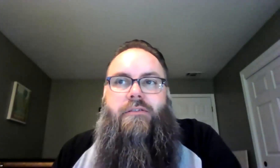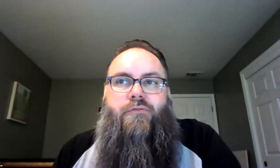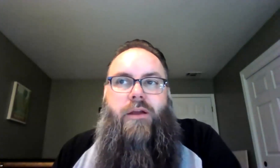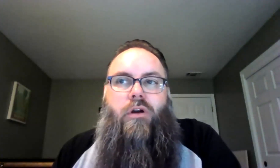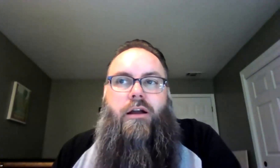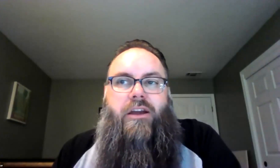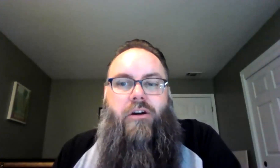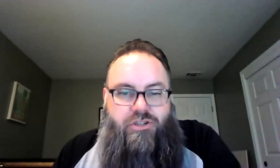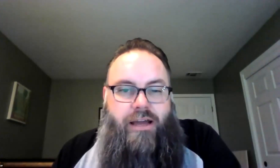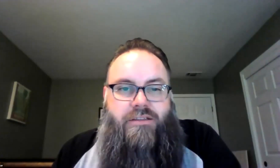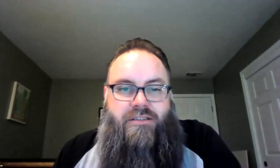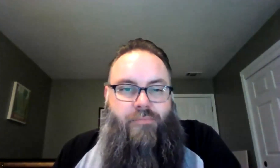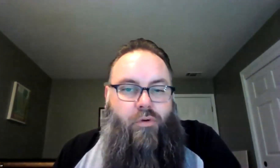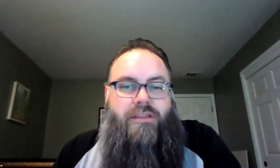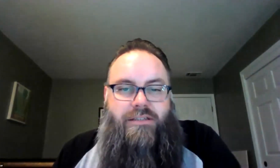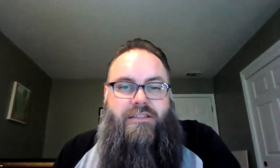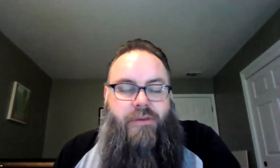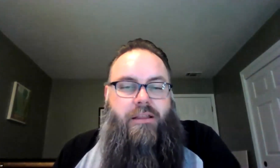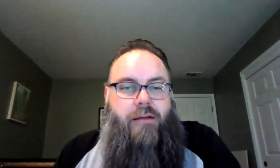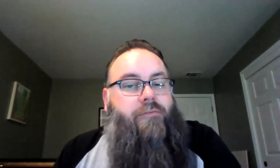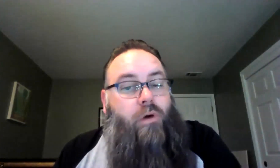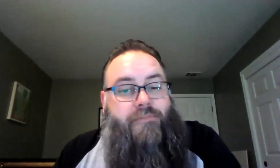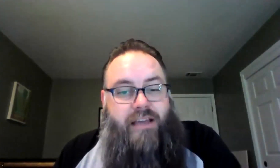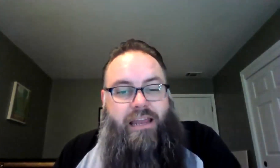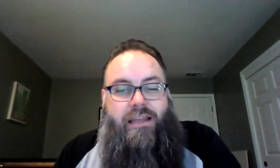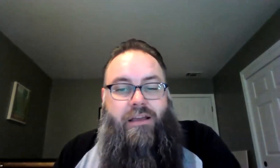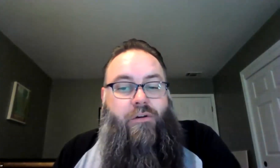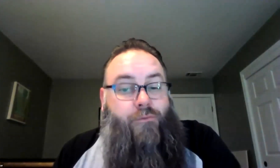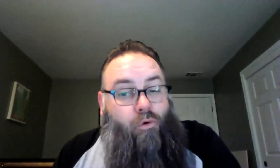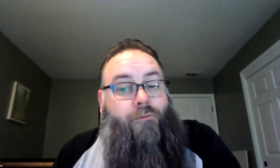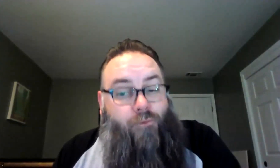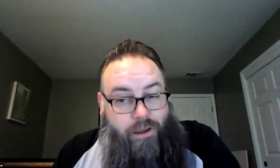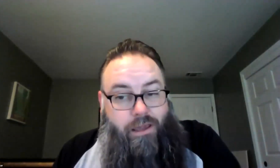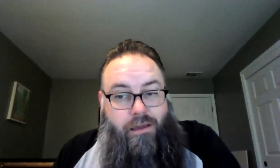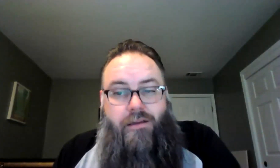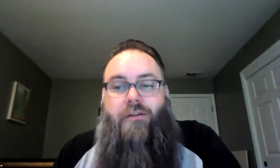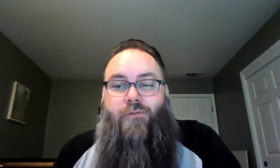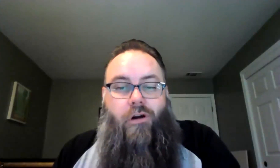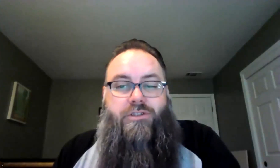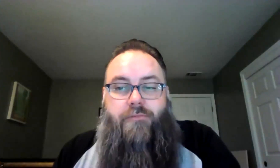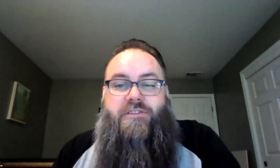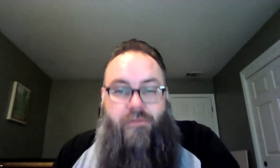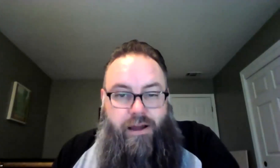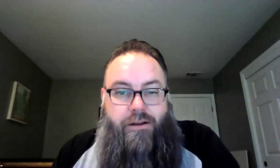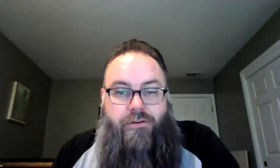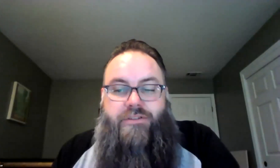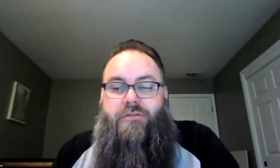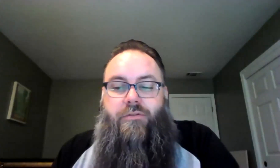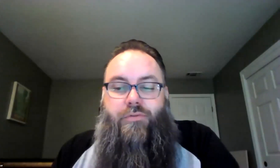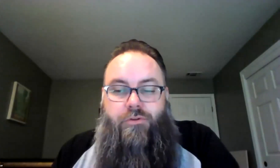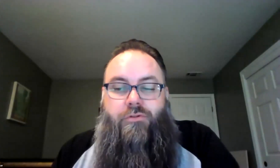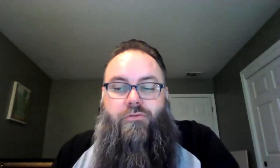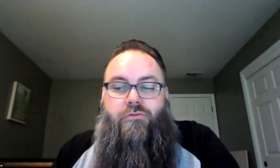basically the framework of a contract to support the DSP Collaborative website for free for our service